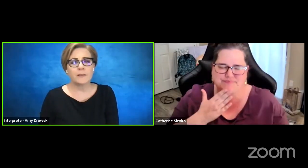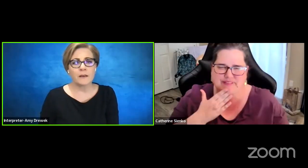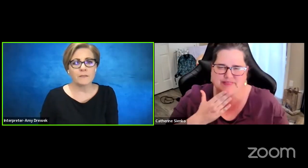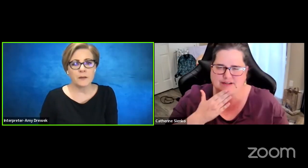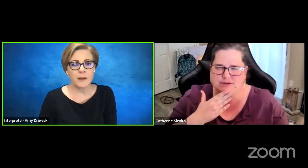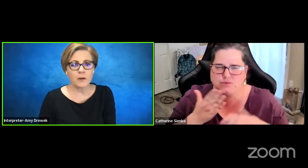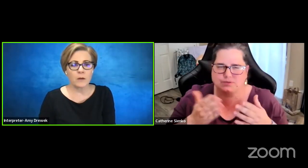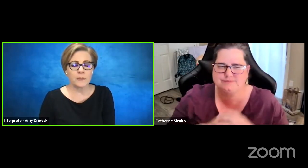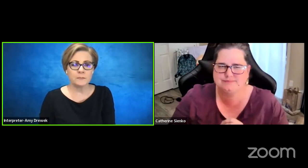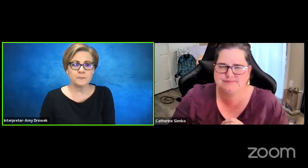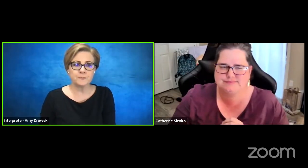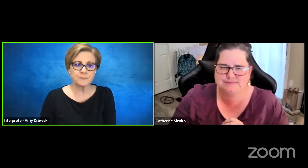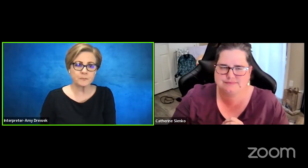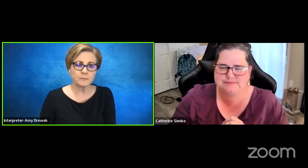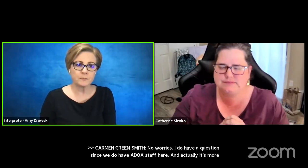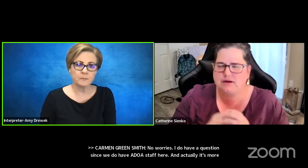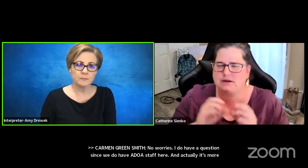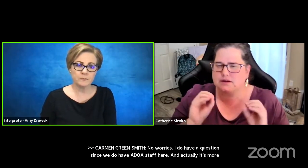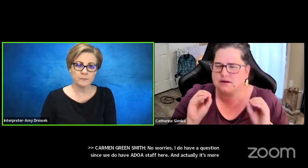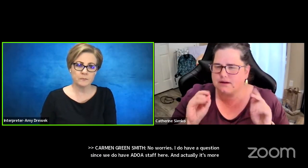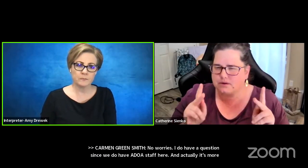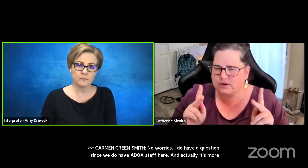Thank you. I appreciate that feedback, Carmen.